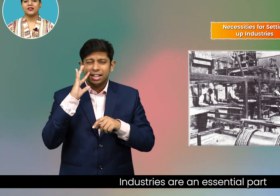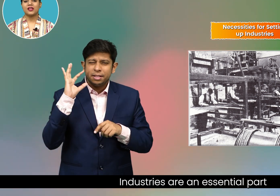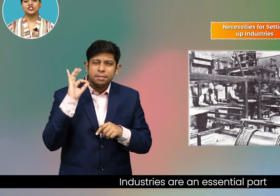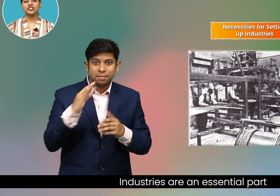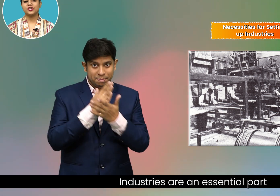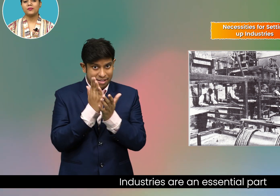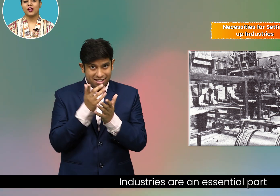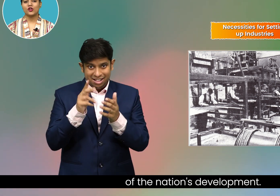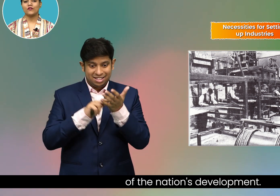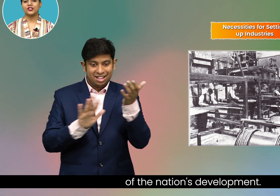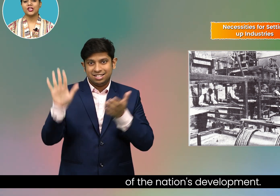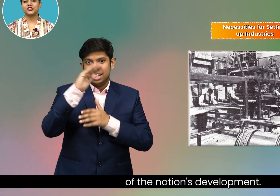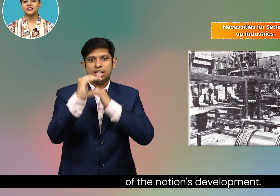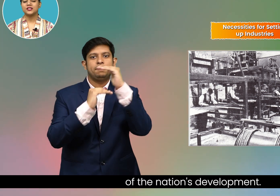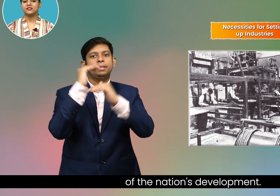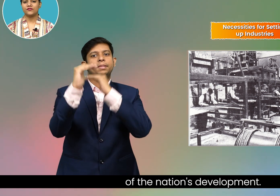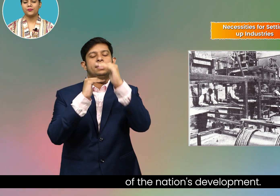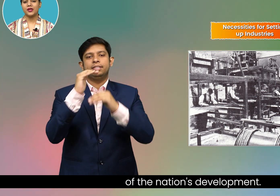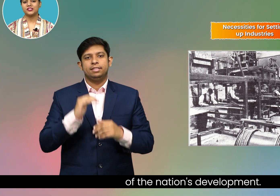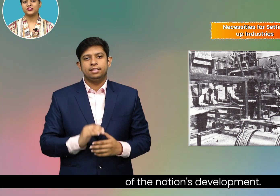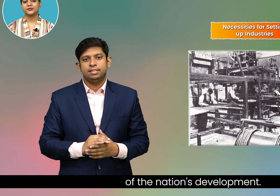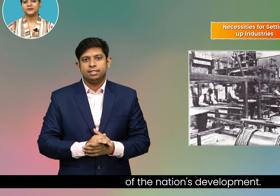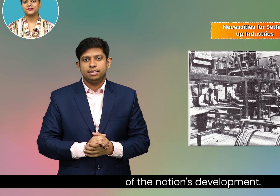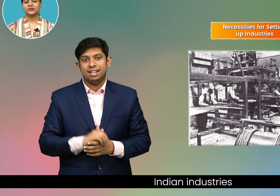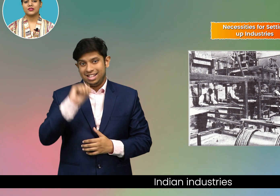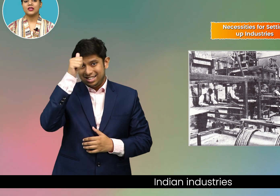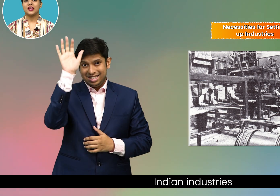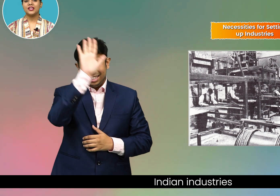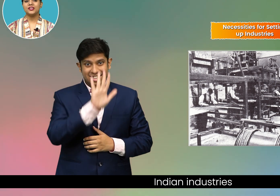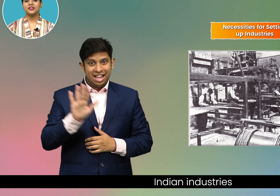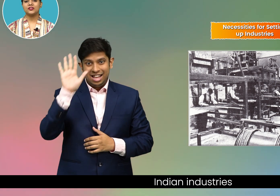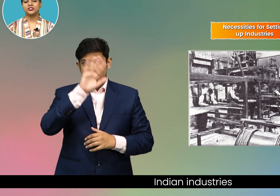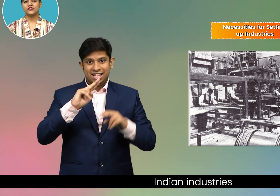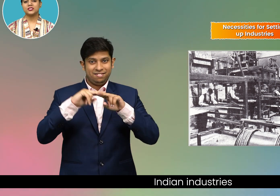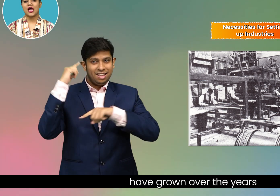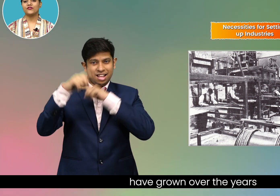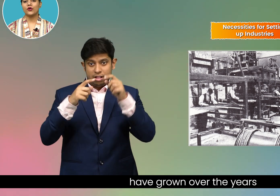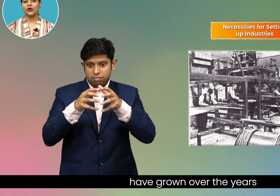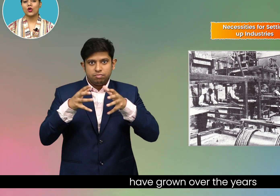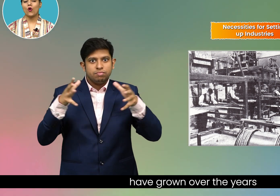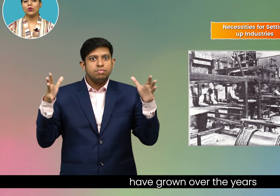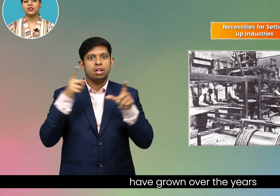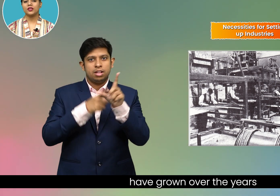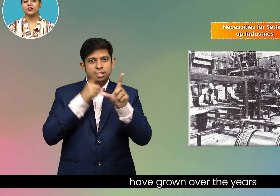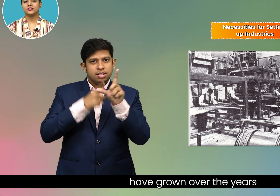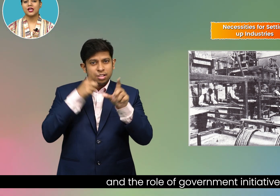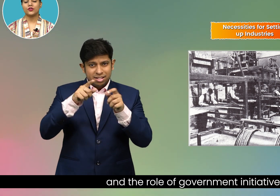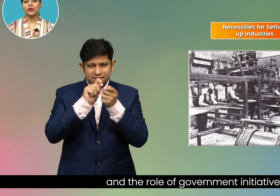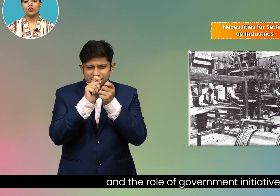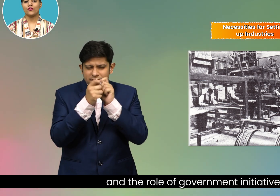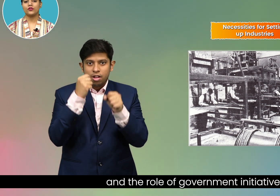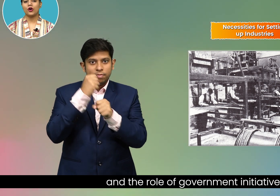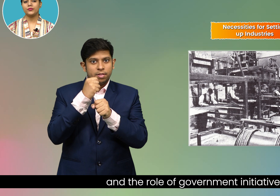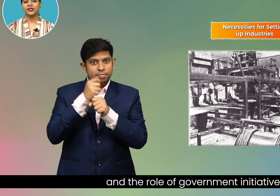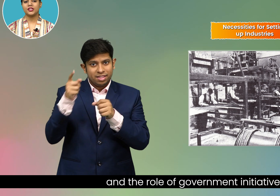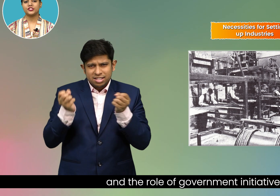Industries are an essential part of the nation's development. Indian industries have grown over the years, and the